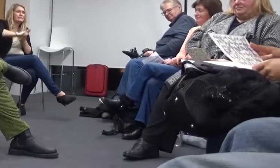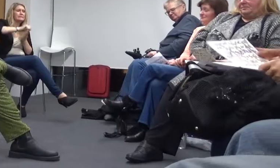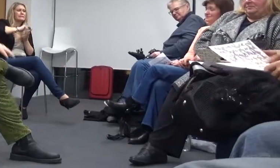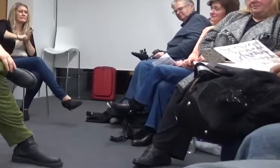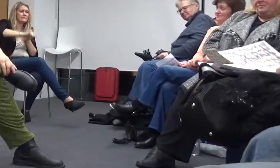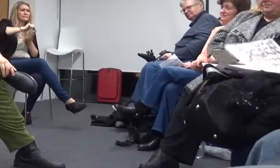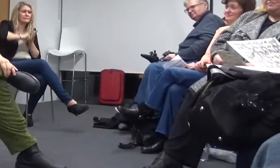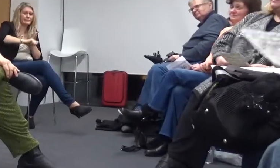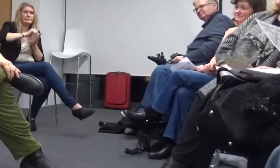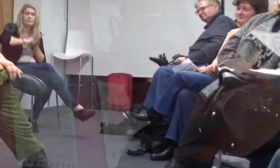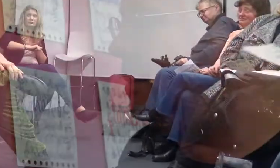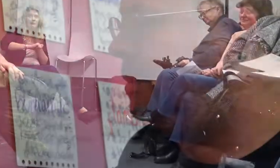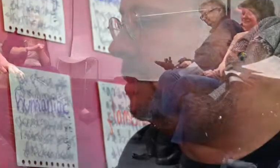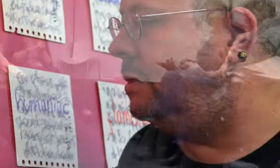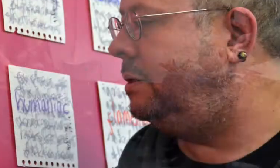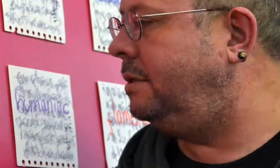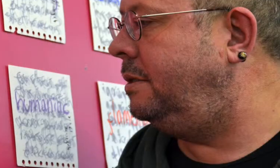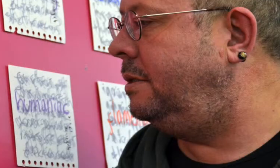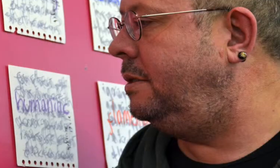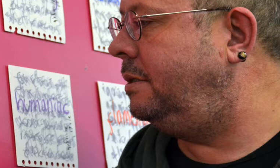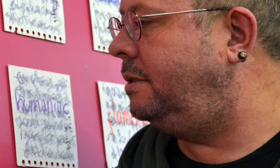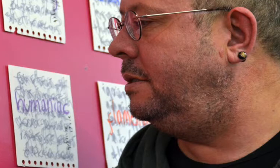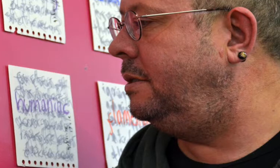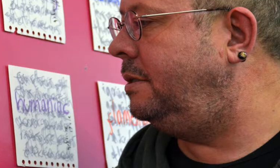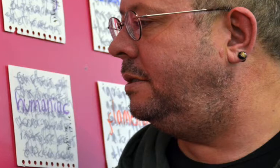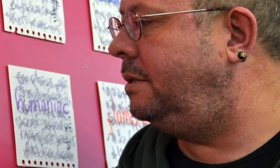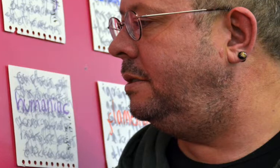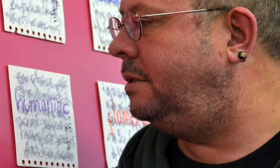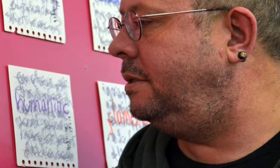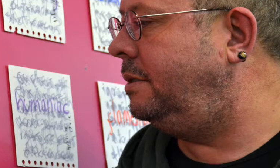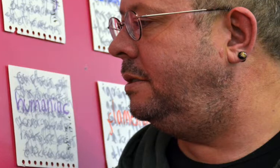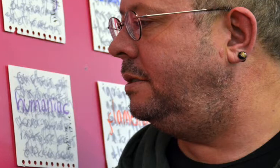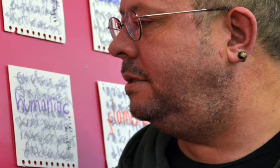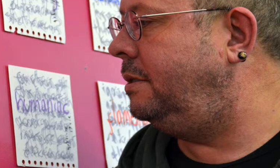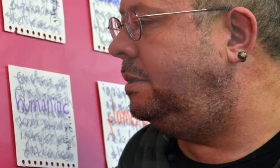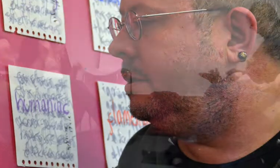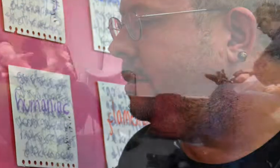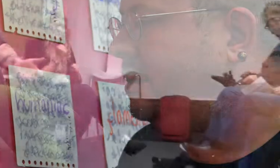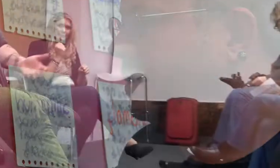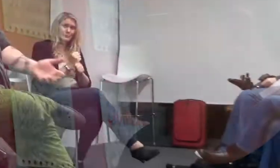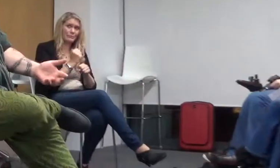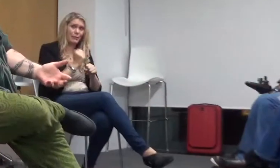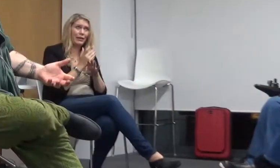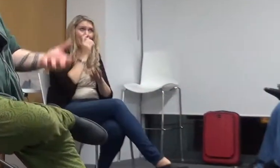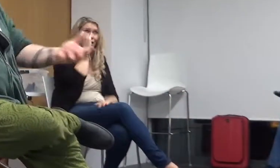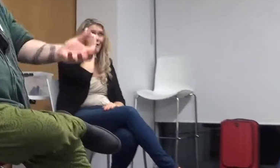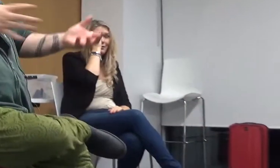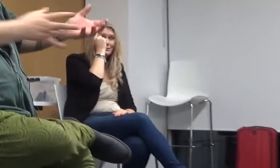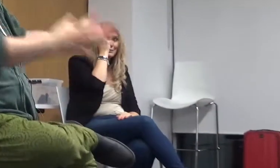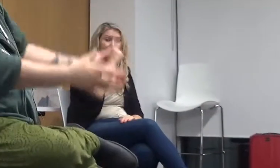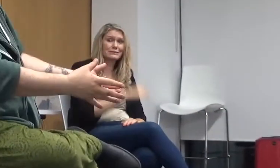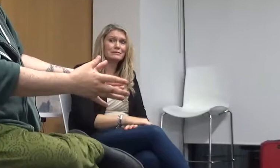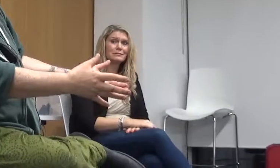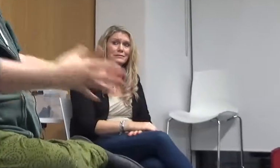word prisong, there's a wall of words out there. So it took me 7 years to make it, to have the whole idea. And it